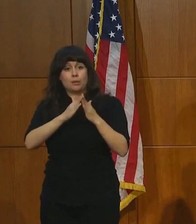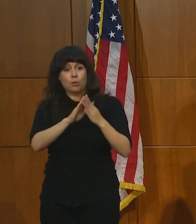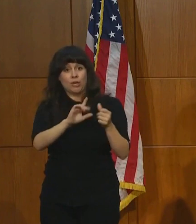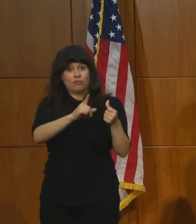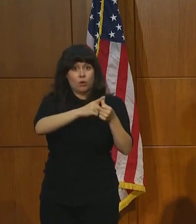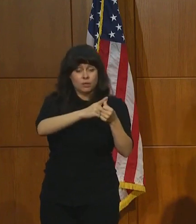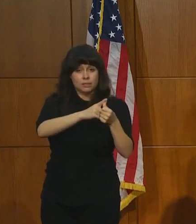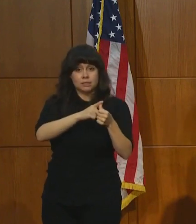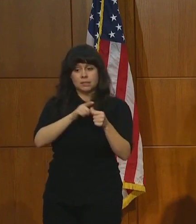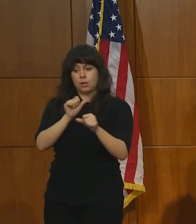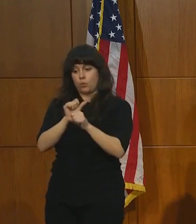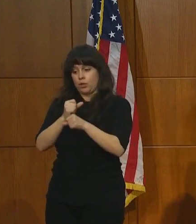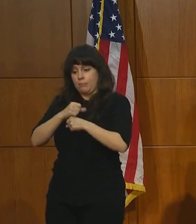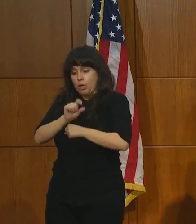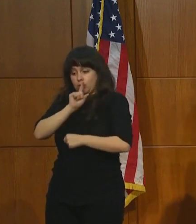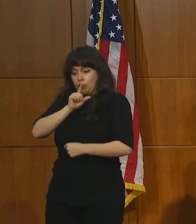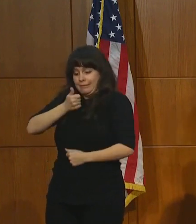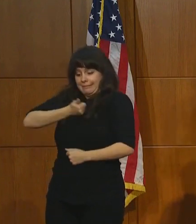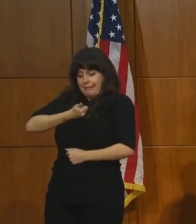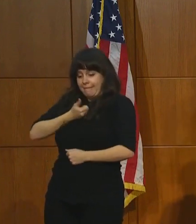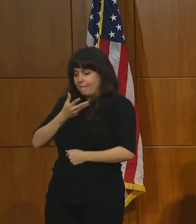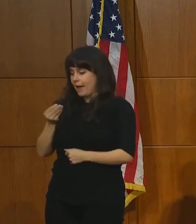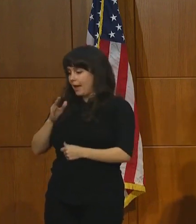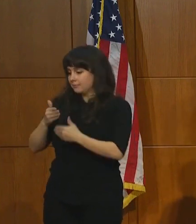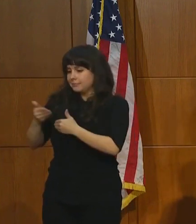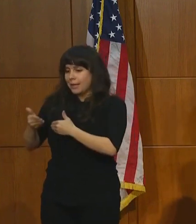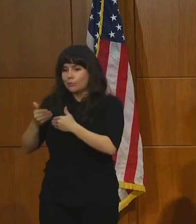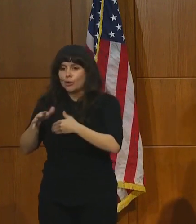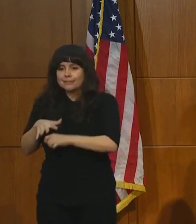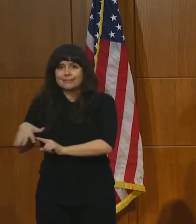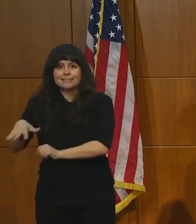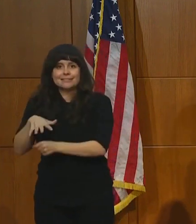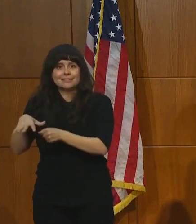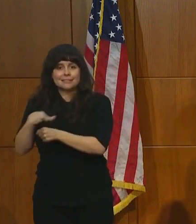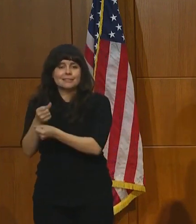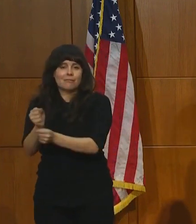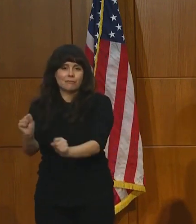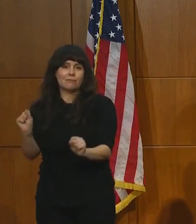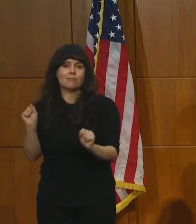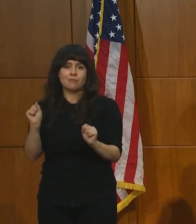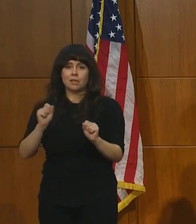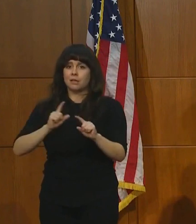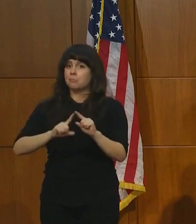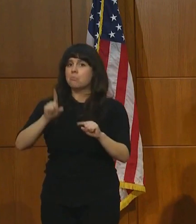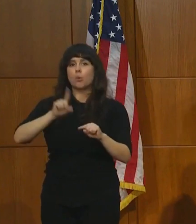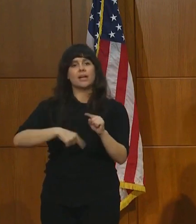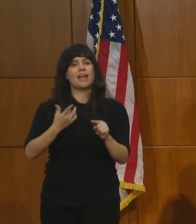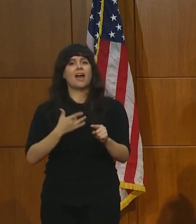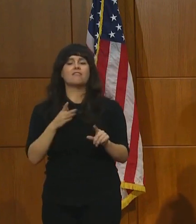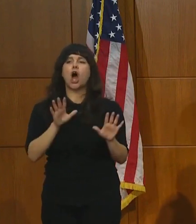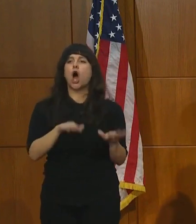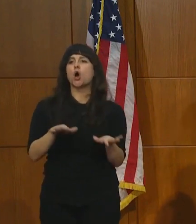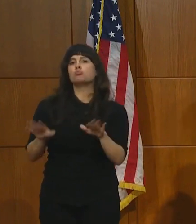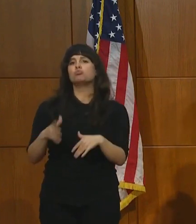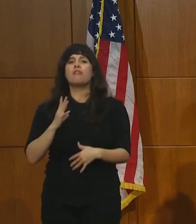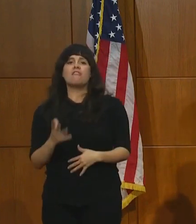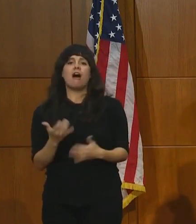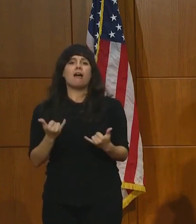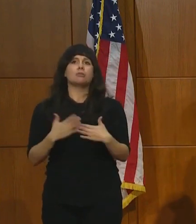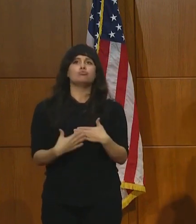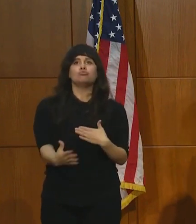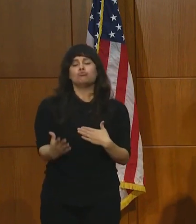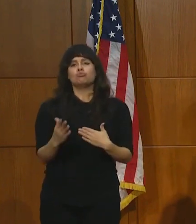keep yourself and your neighbors safe. But we can't let down our guard. We can't act like